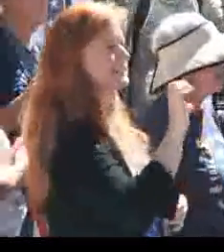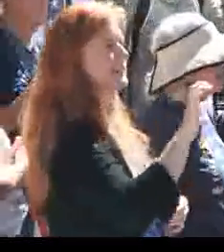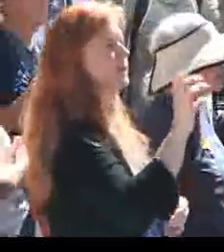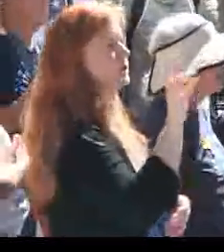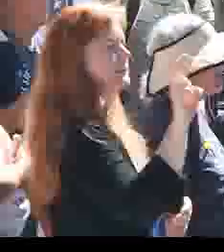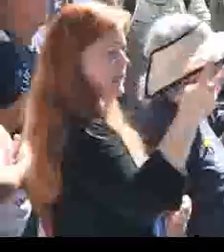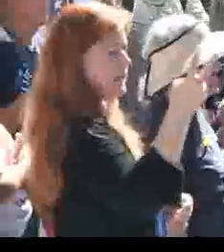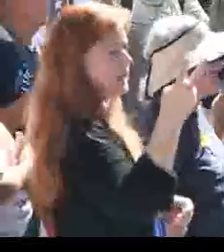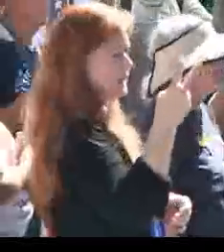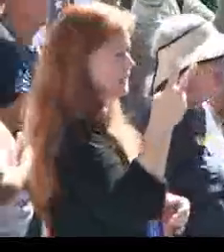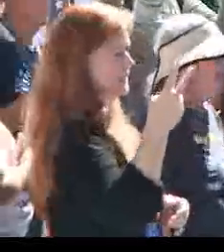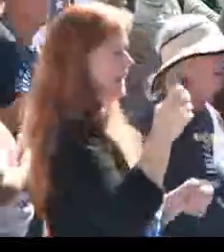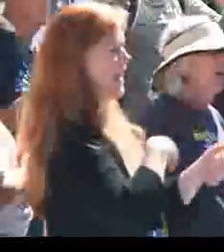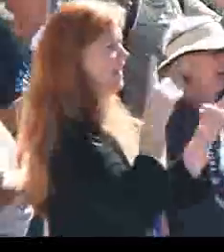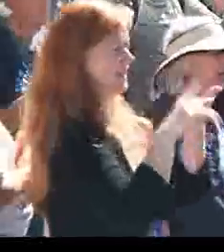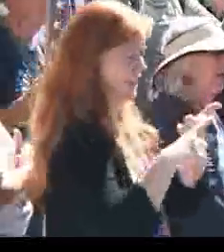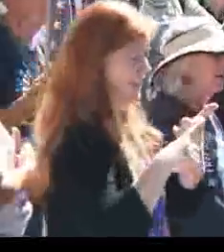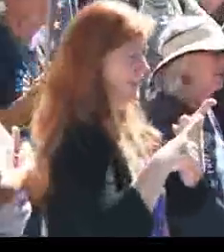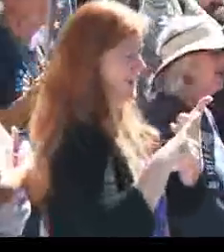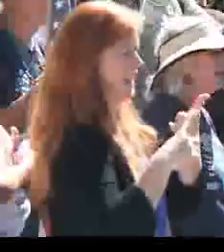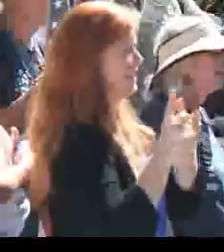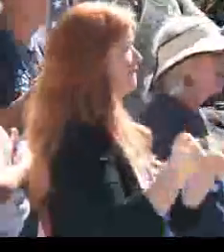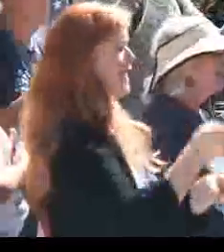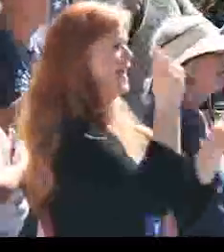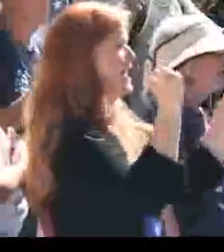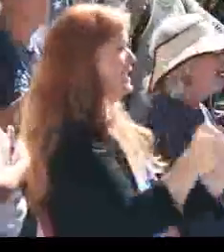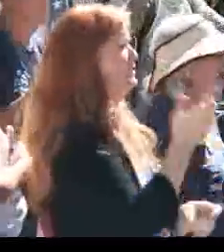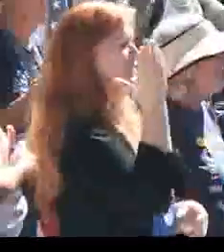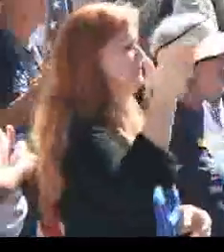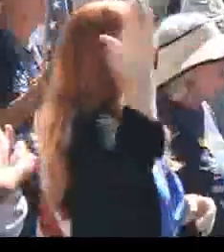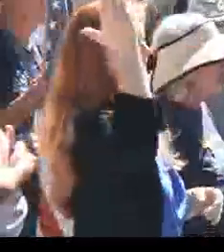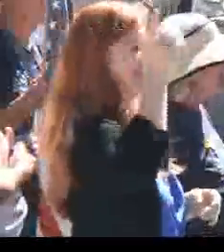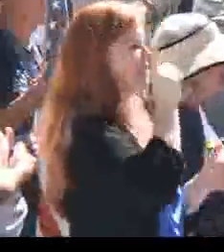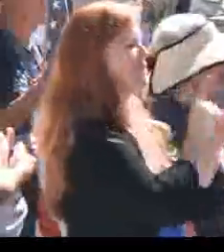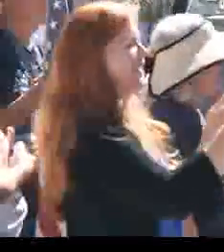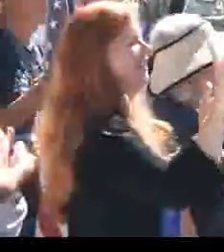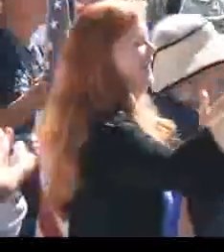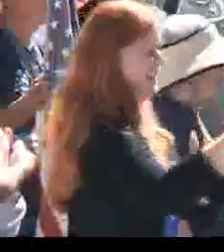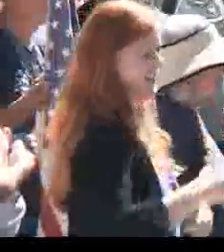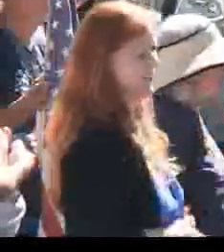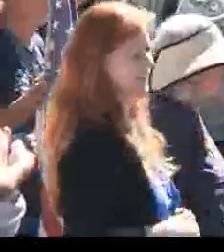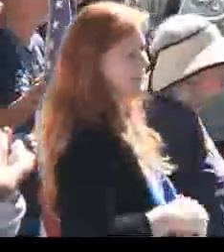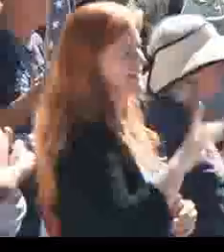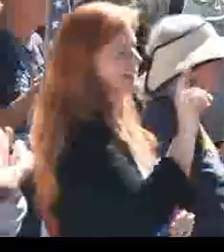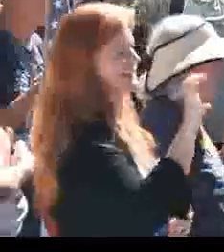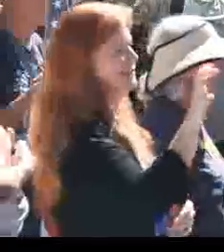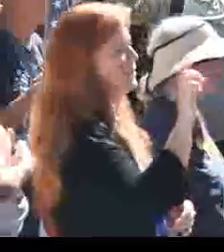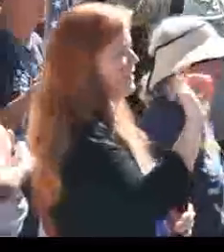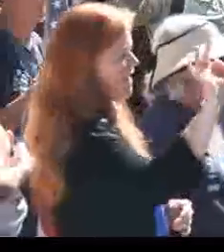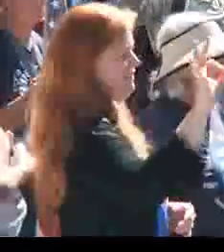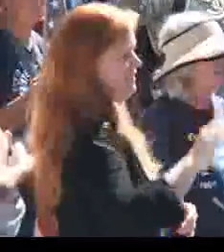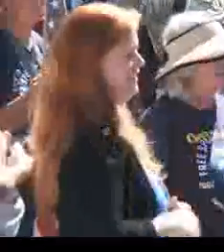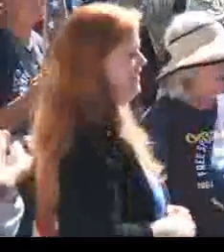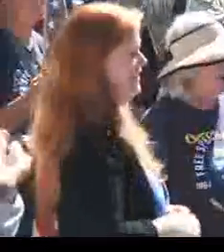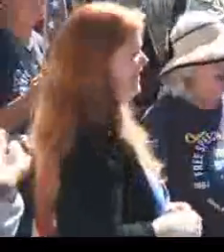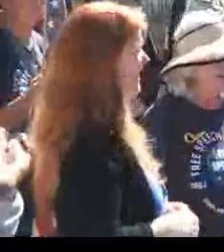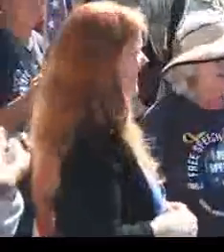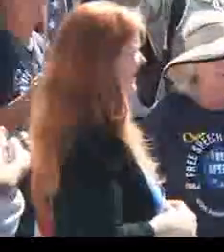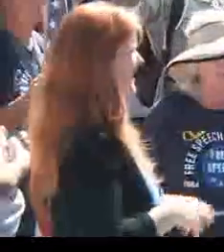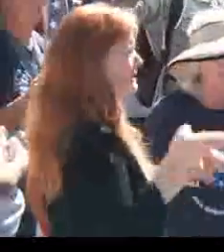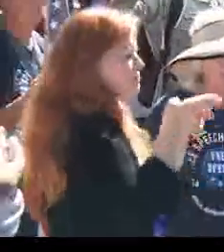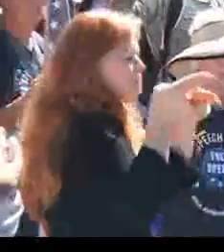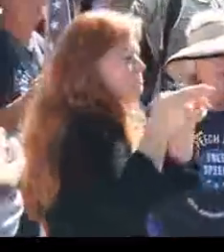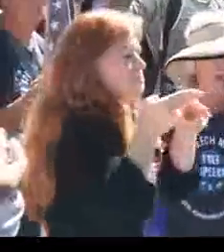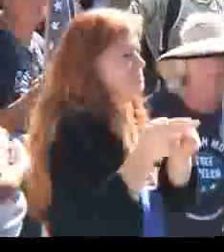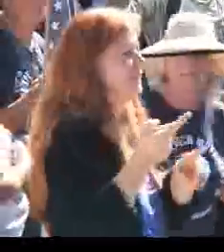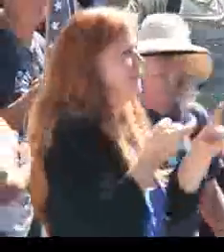December 2nd, and then the victory speech a week later on December 9th. Just small